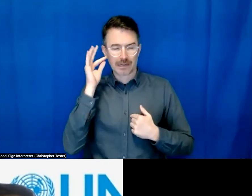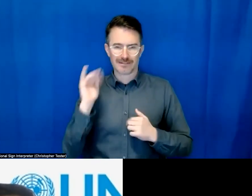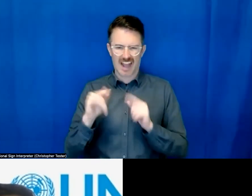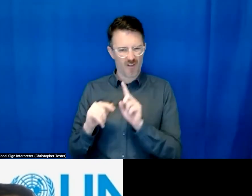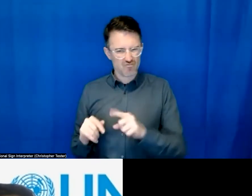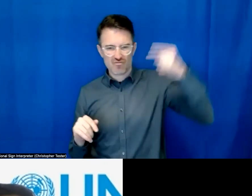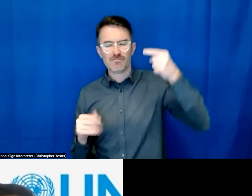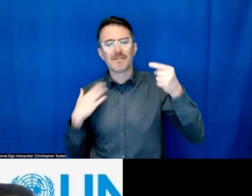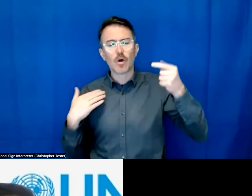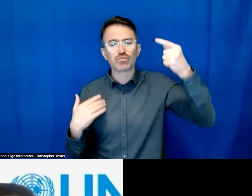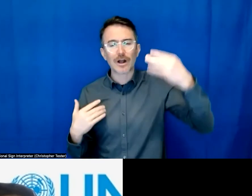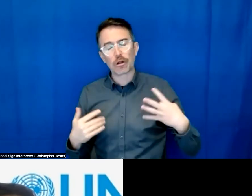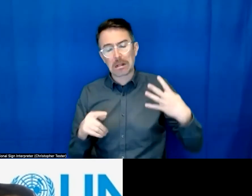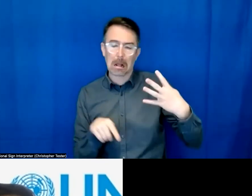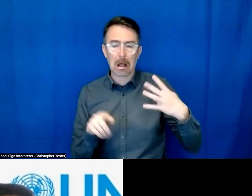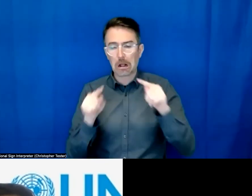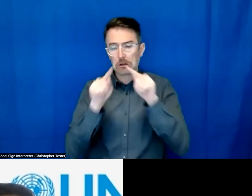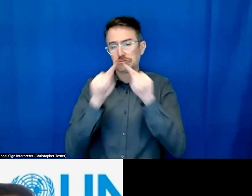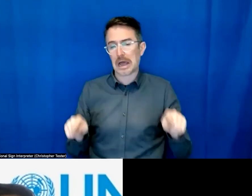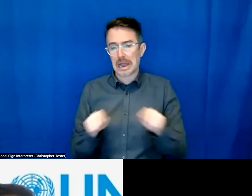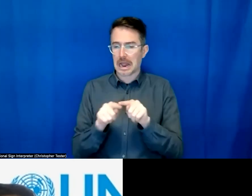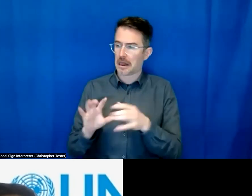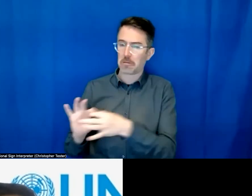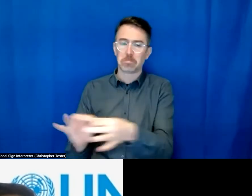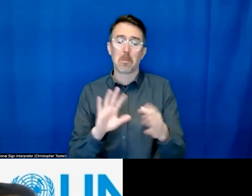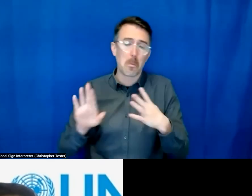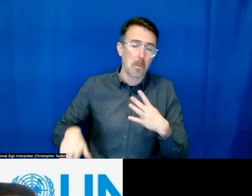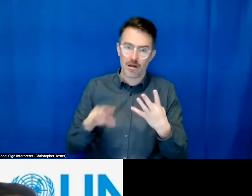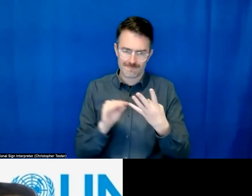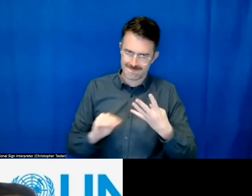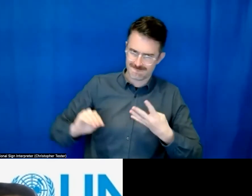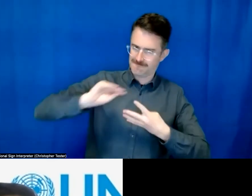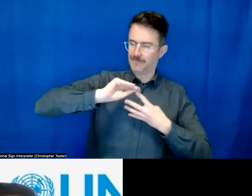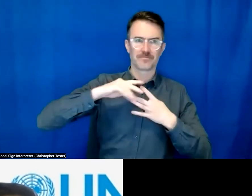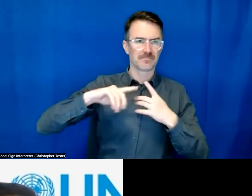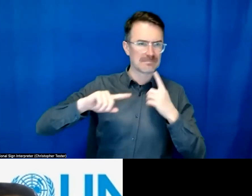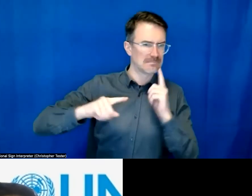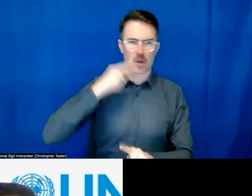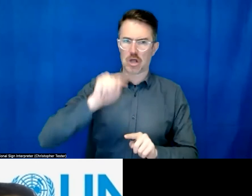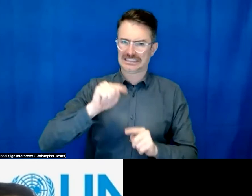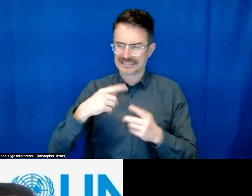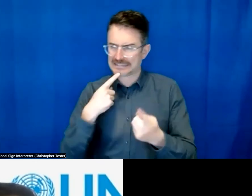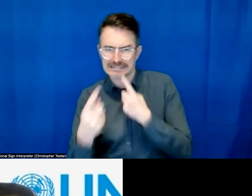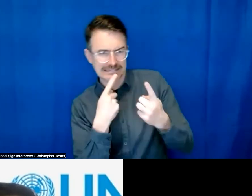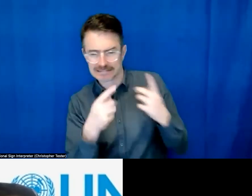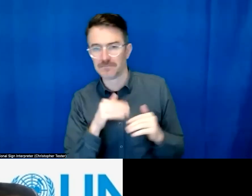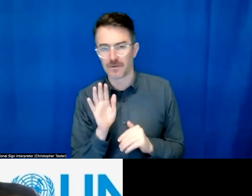timely moment because leaving no one behind is easier said than done. And we are looking at